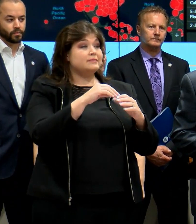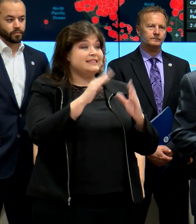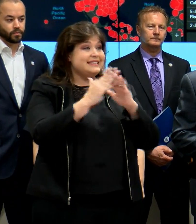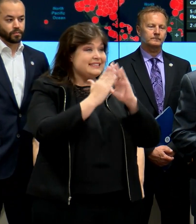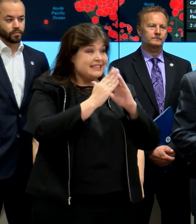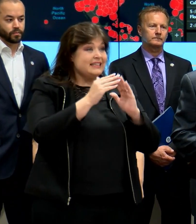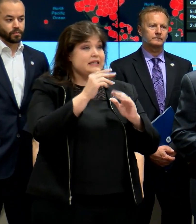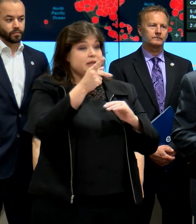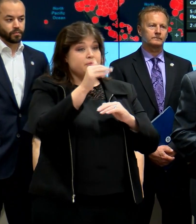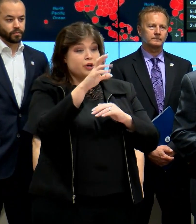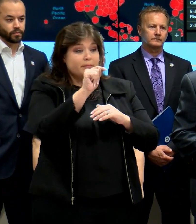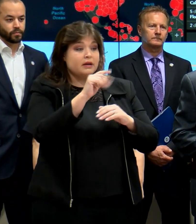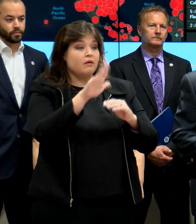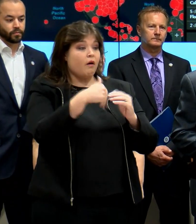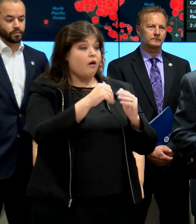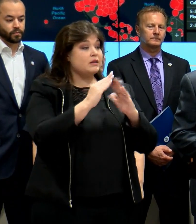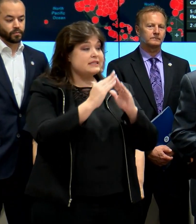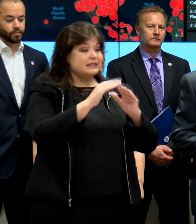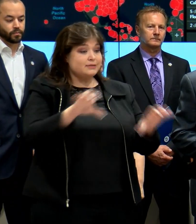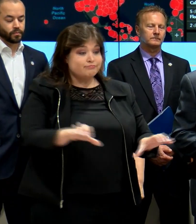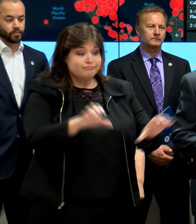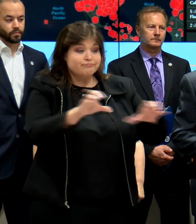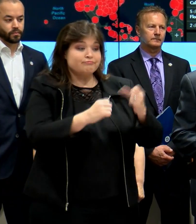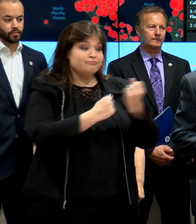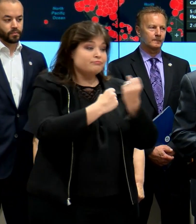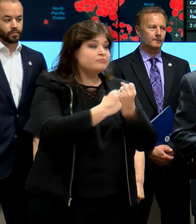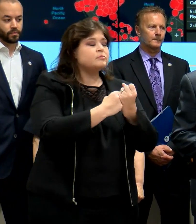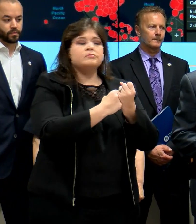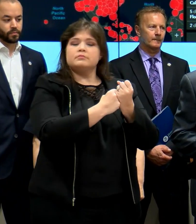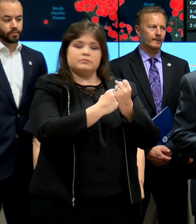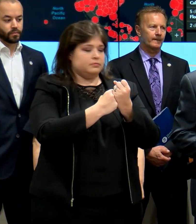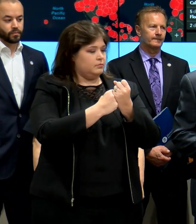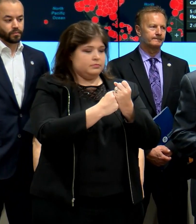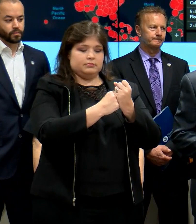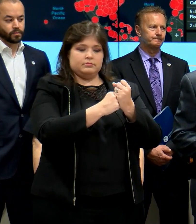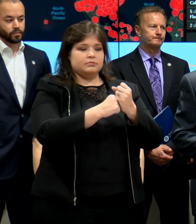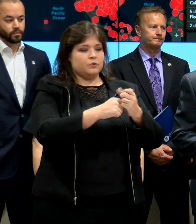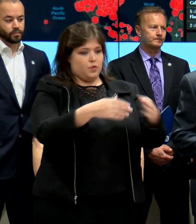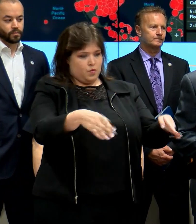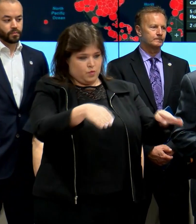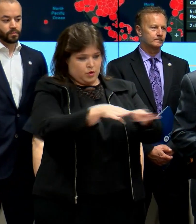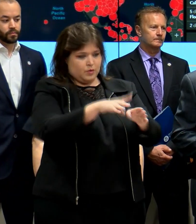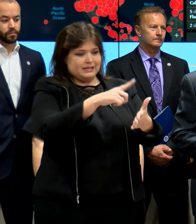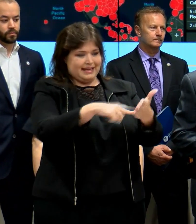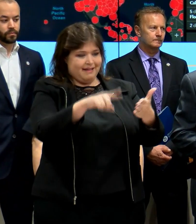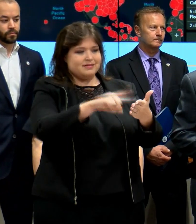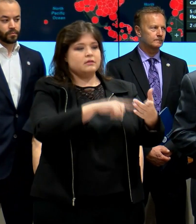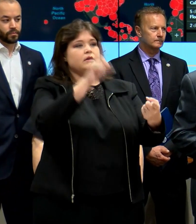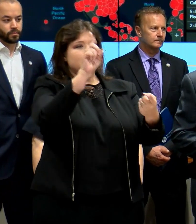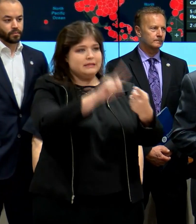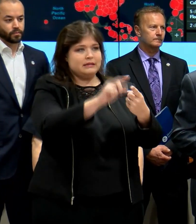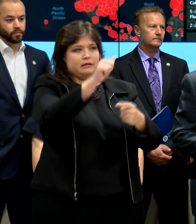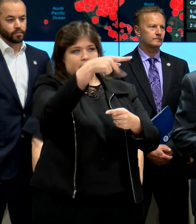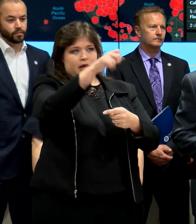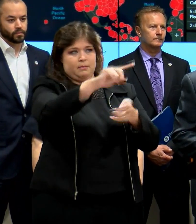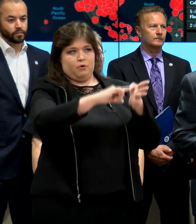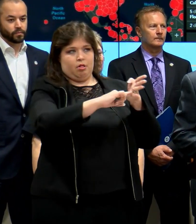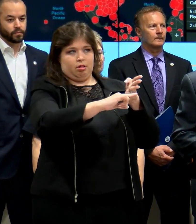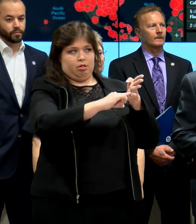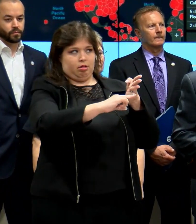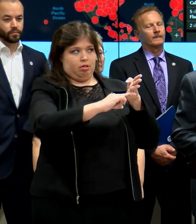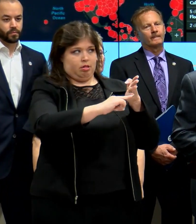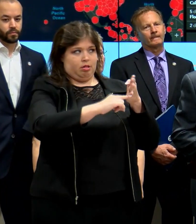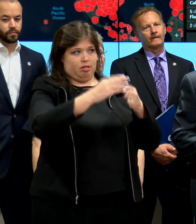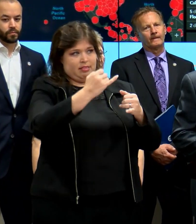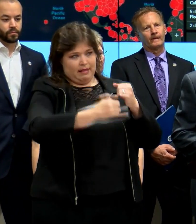were postponed through the end of March. We will extend that through the end of April. And we will further